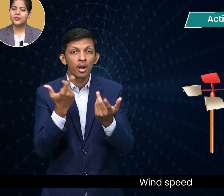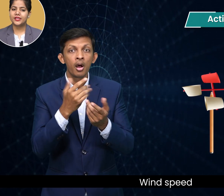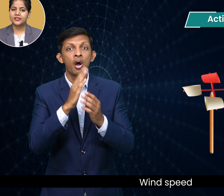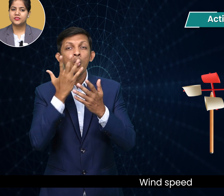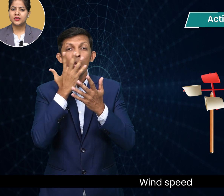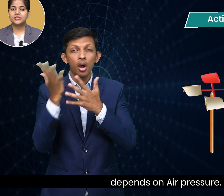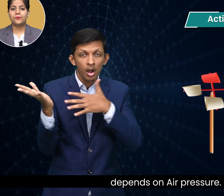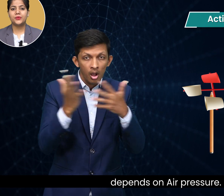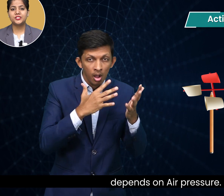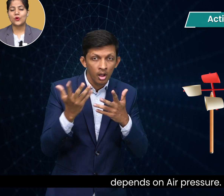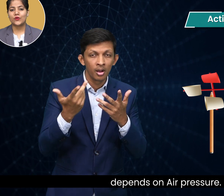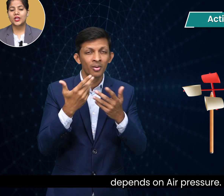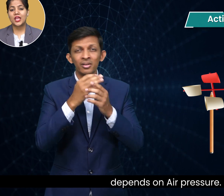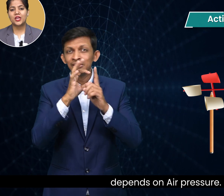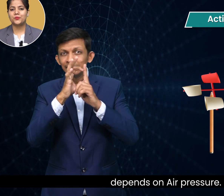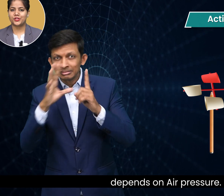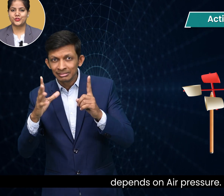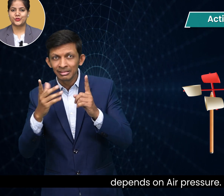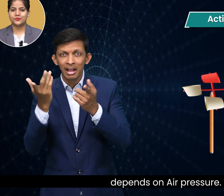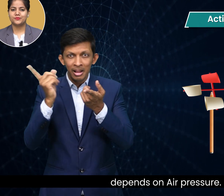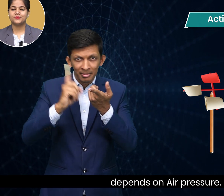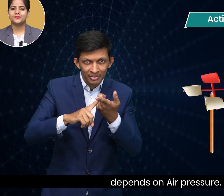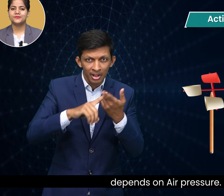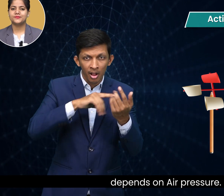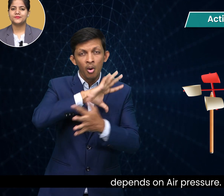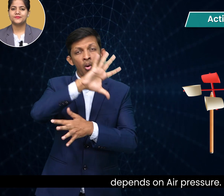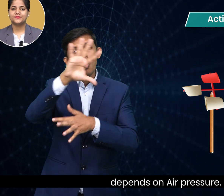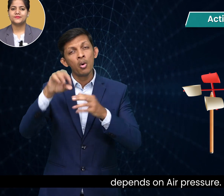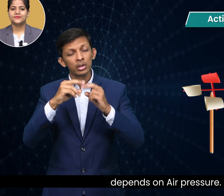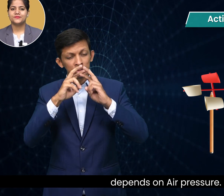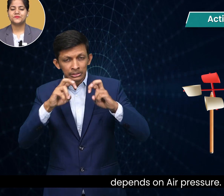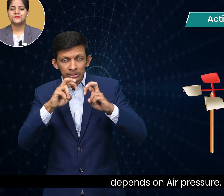Wind speed depends on air pressure.